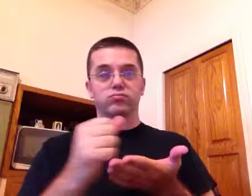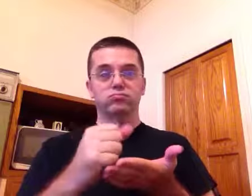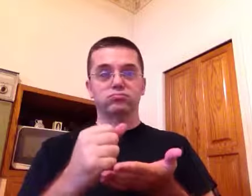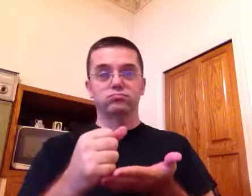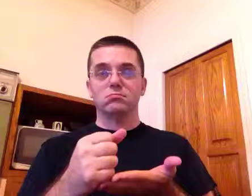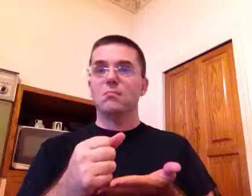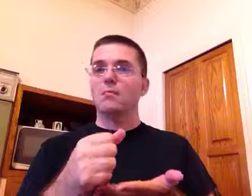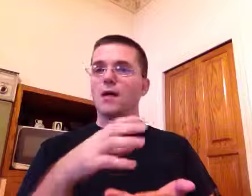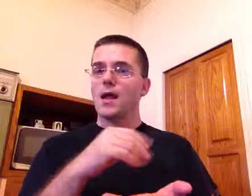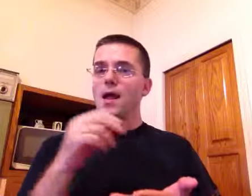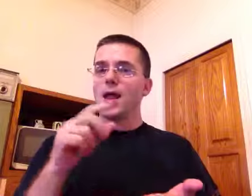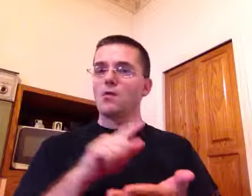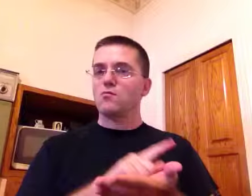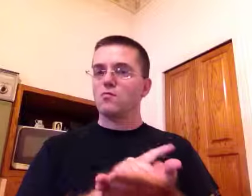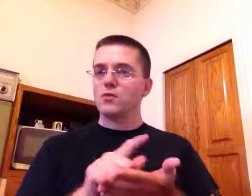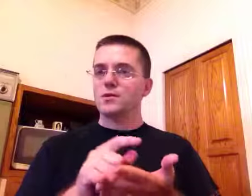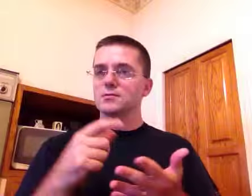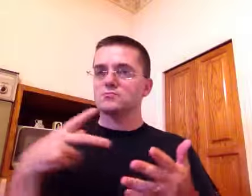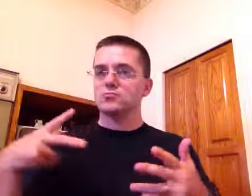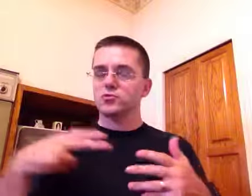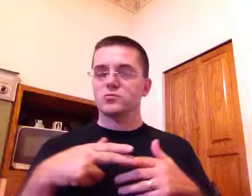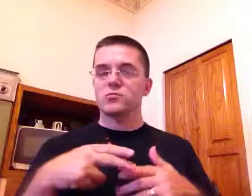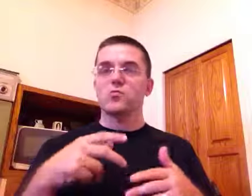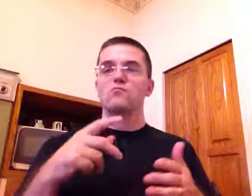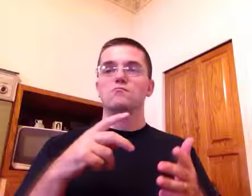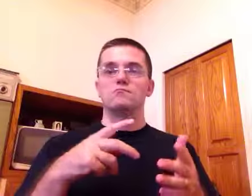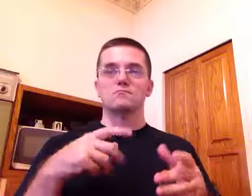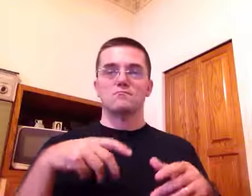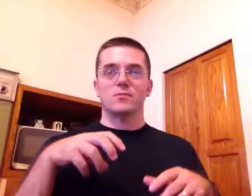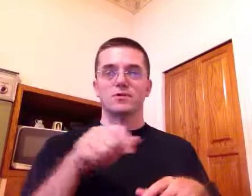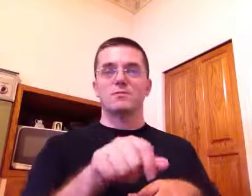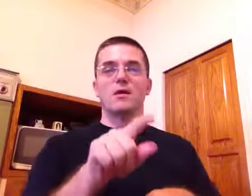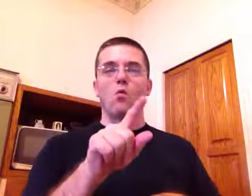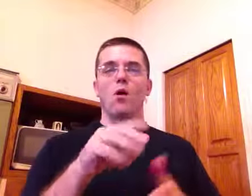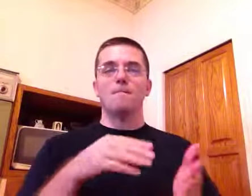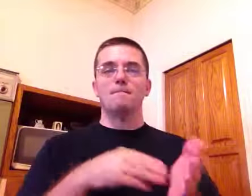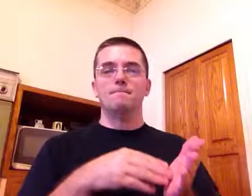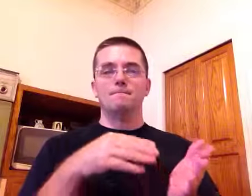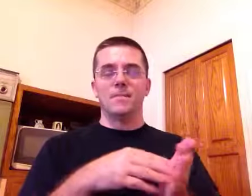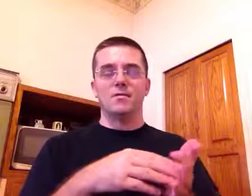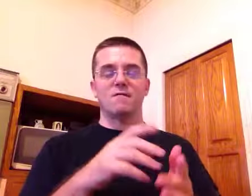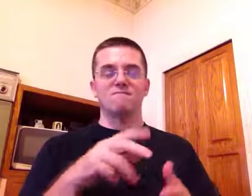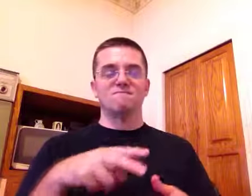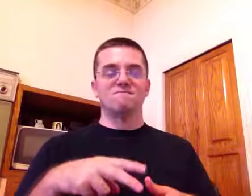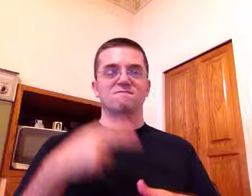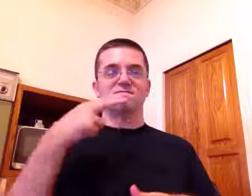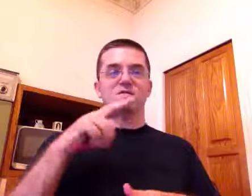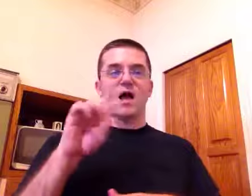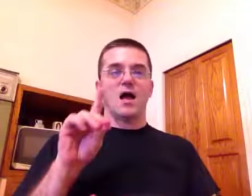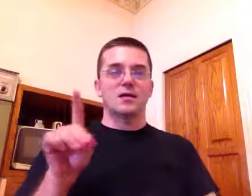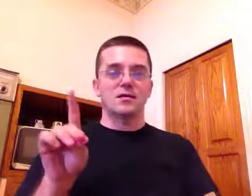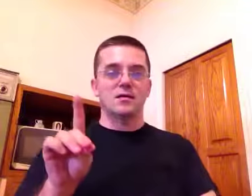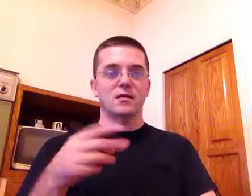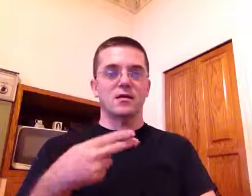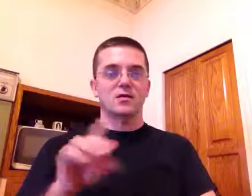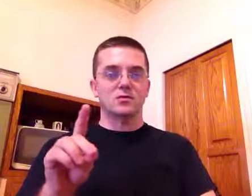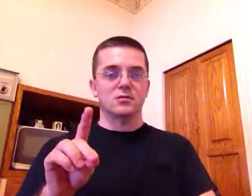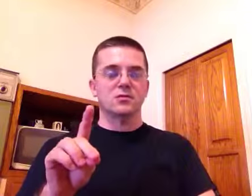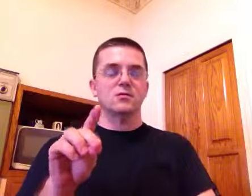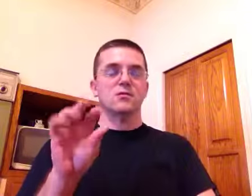just finished reshooting. It's been about $1 million reshooting in HD, 5-camera, very high-tech, beautiful production values. Just